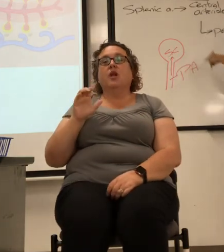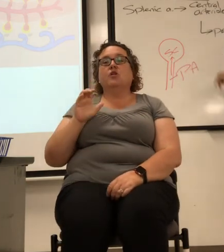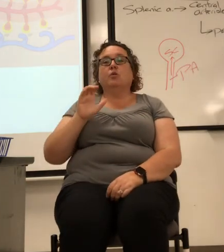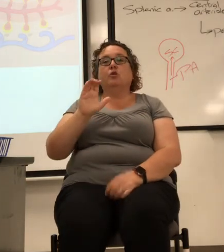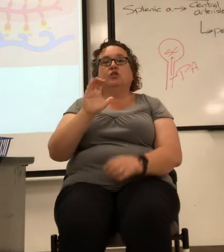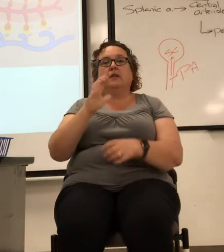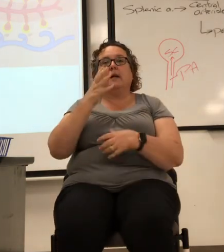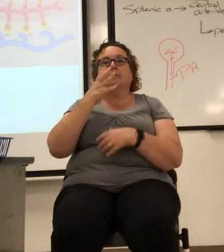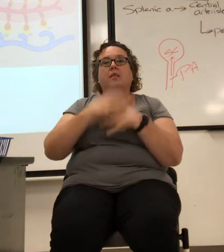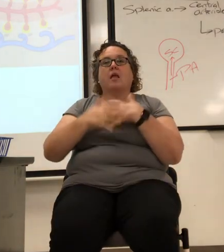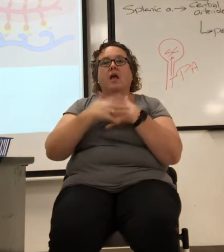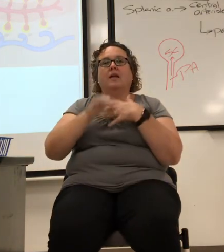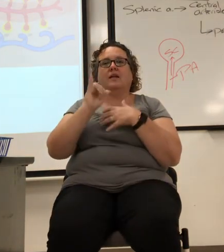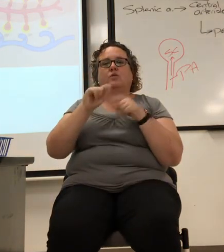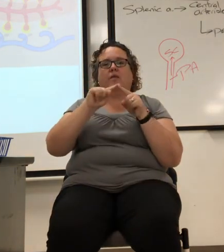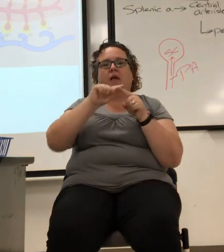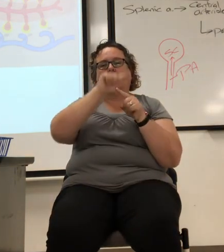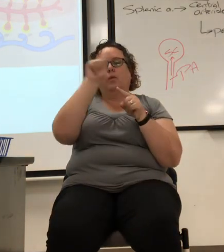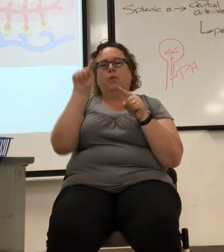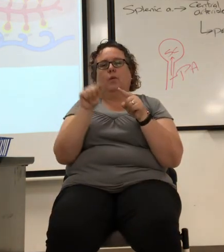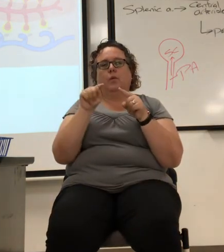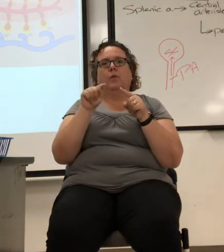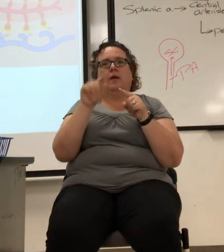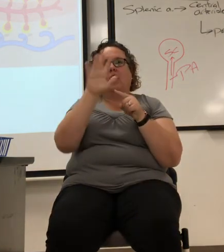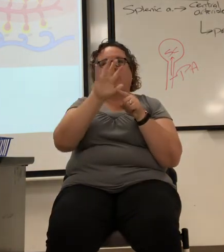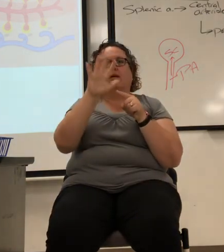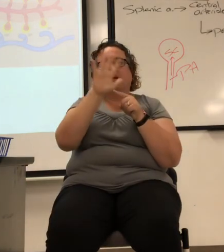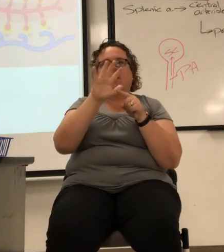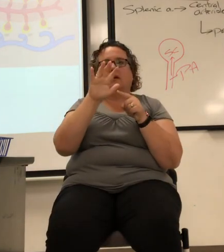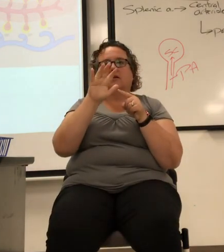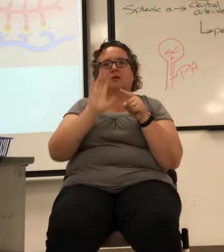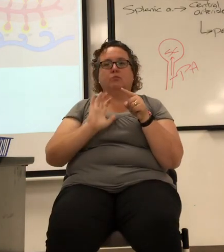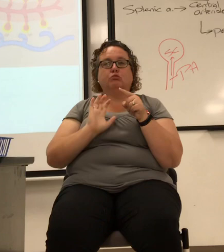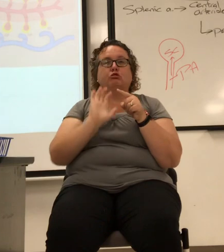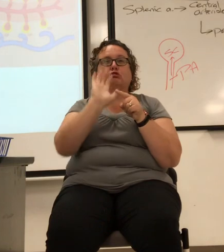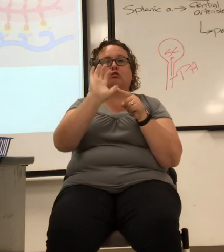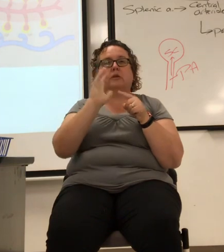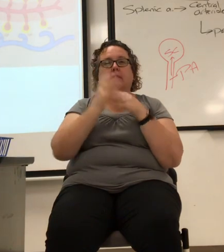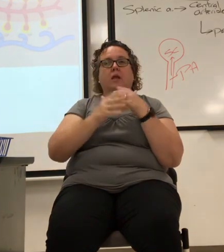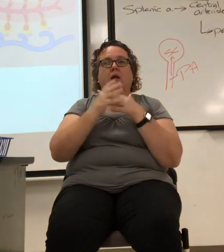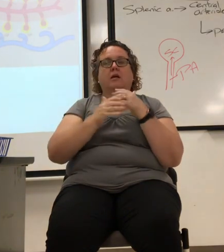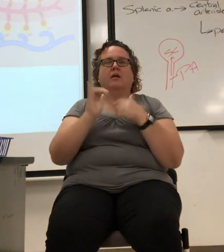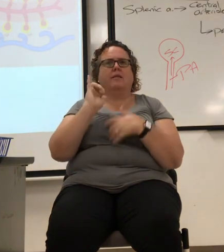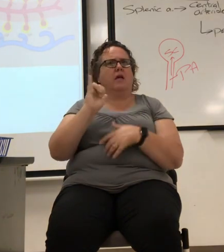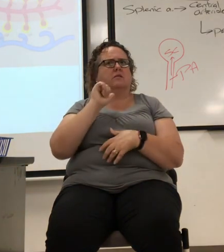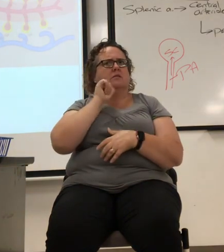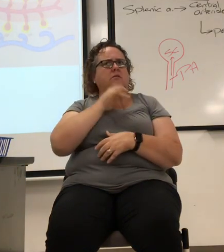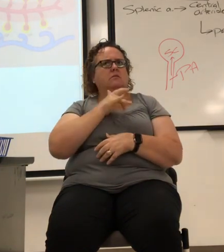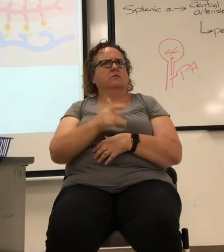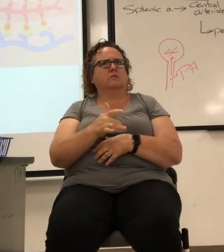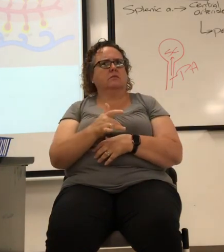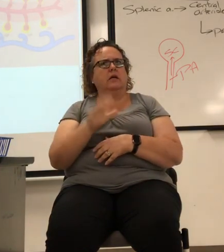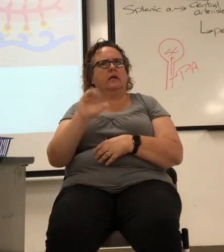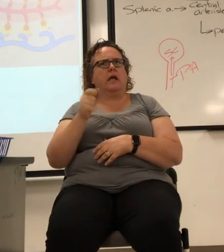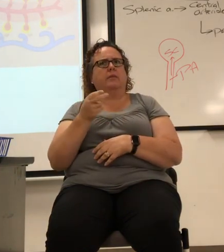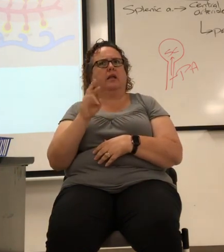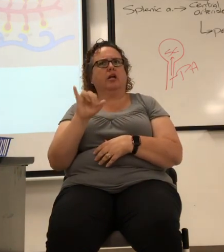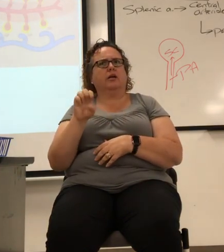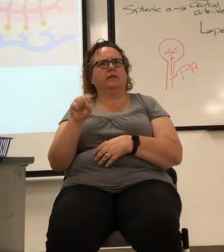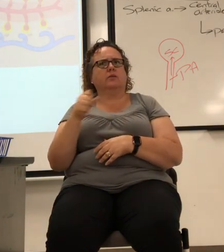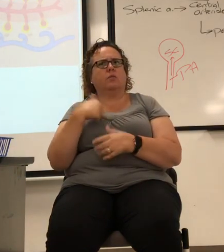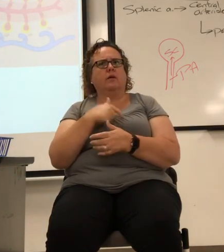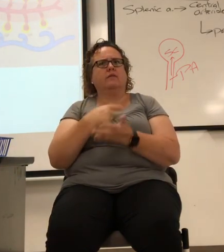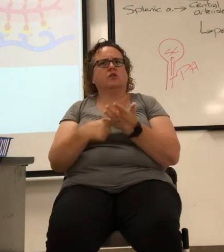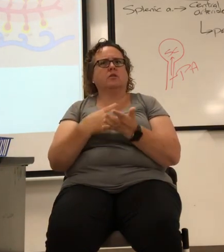into this cul-de-sac, this little end sac. And that's unusual. OK? capillaries are like that, the ones we've talked about. They're